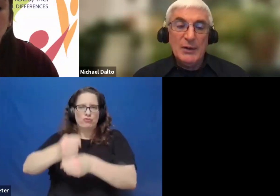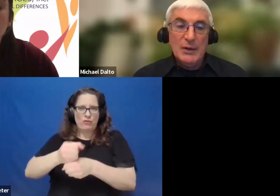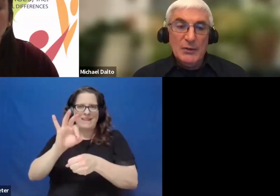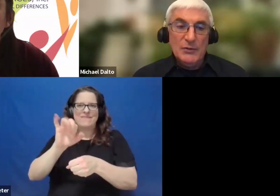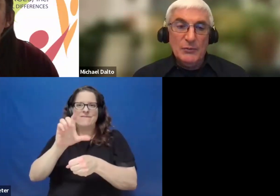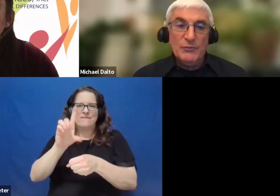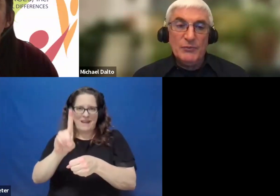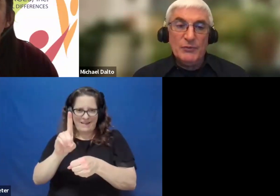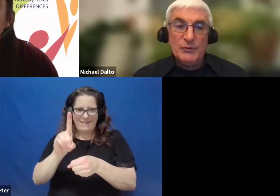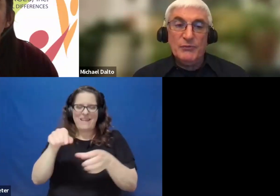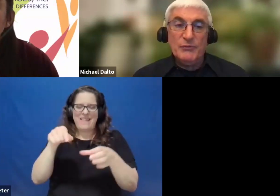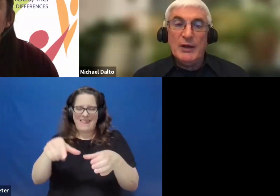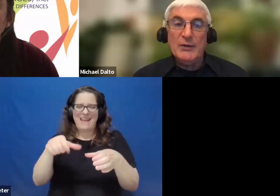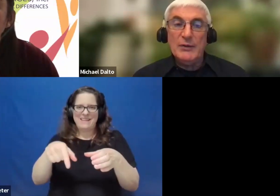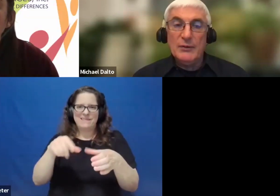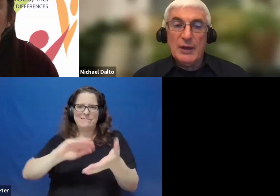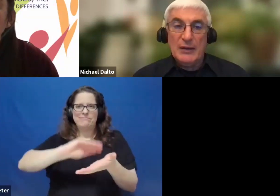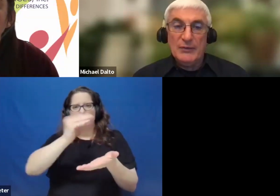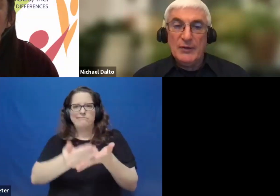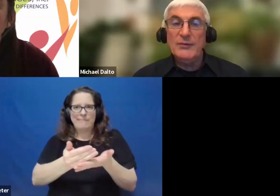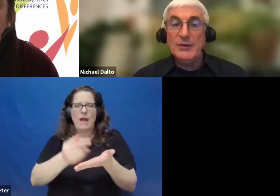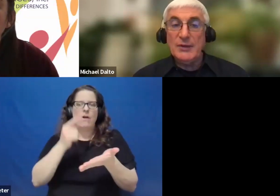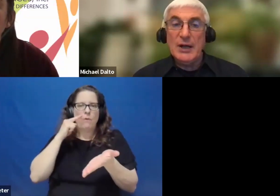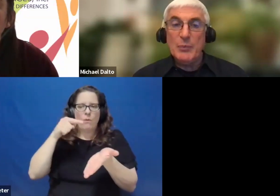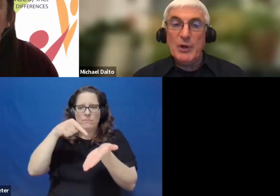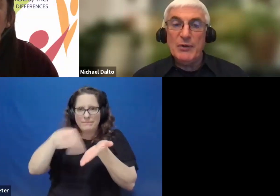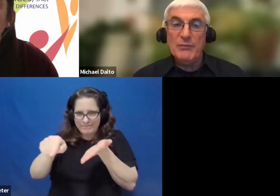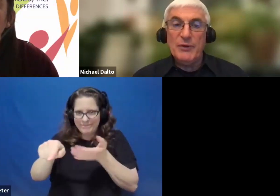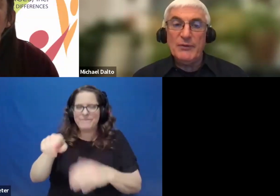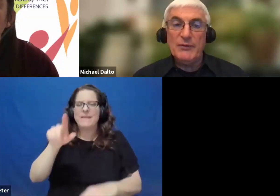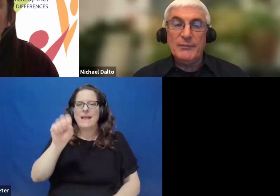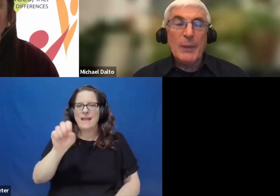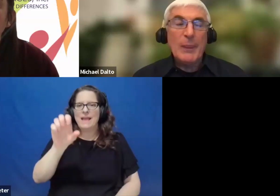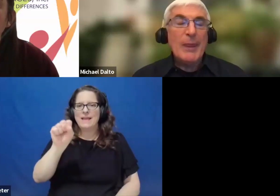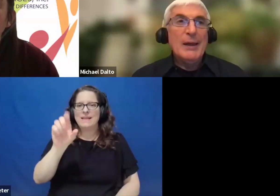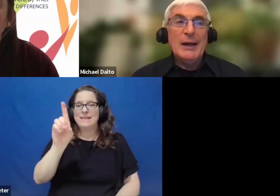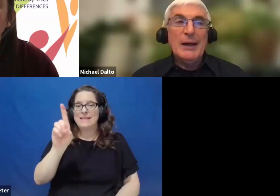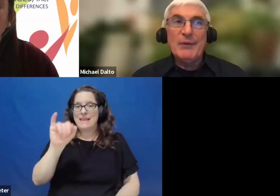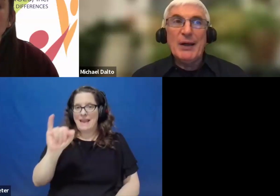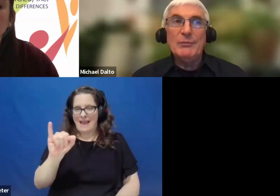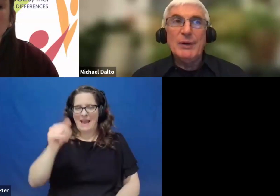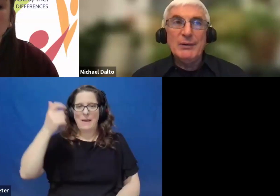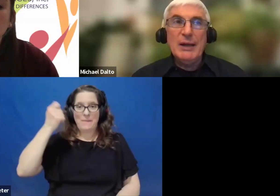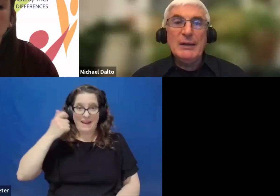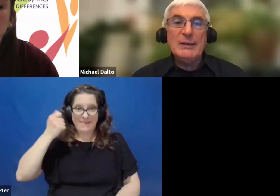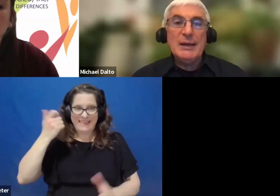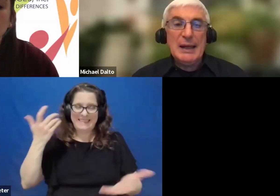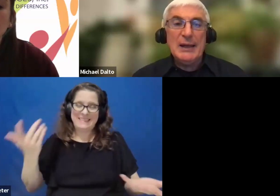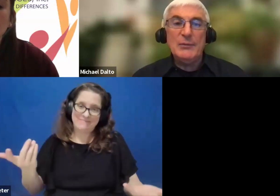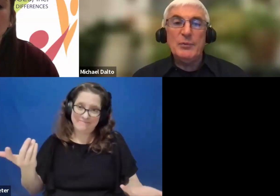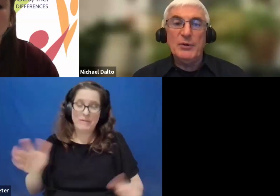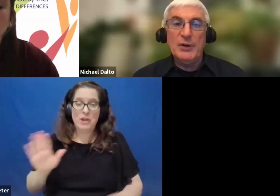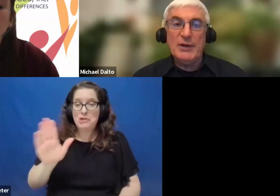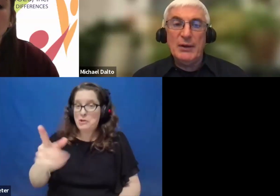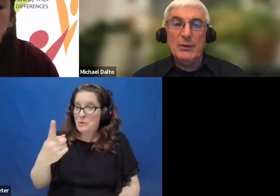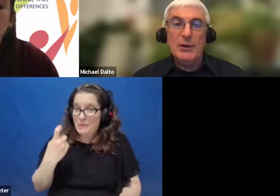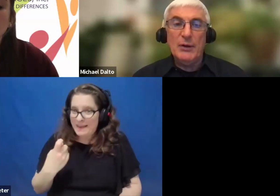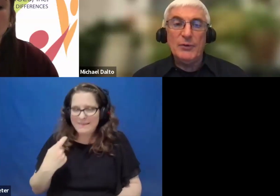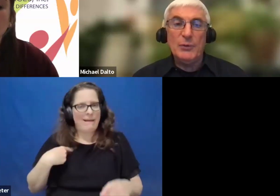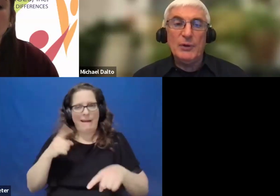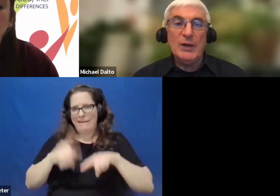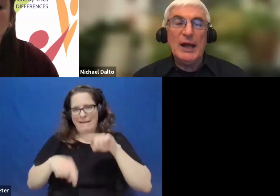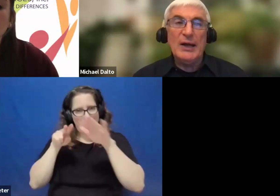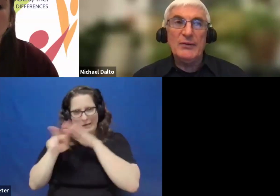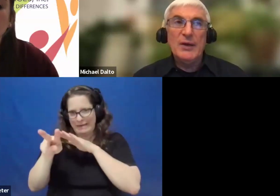designed to fund SSDI benefits. I really can't predict how long